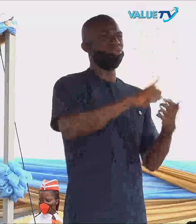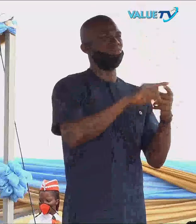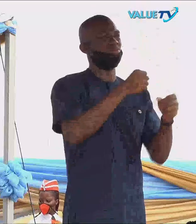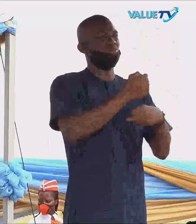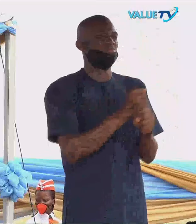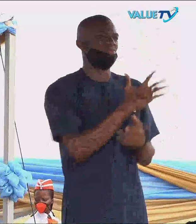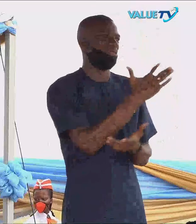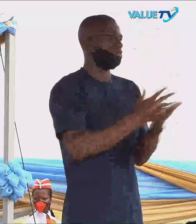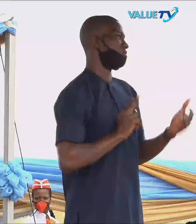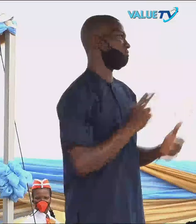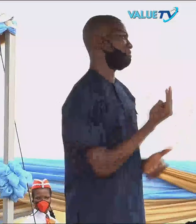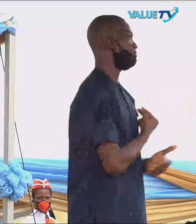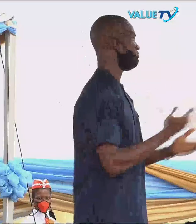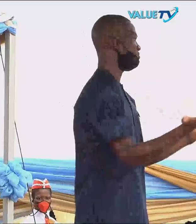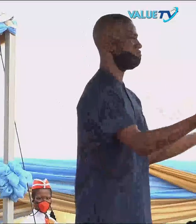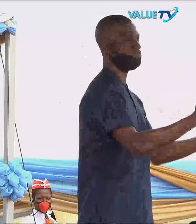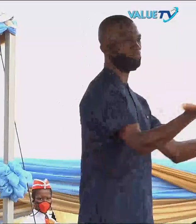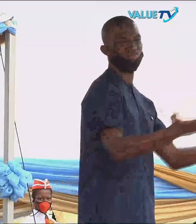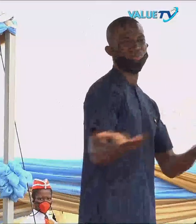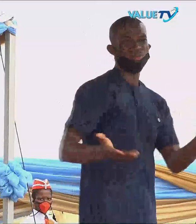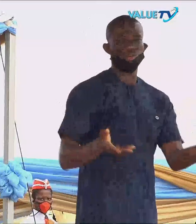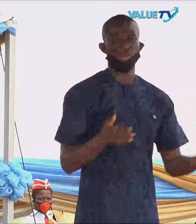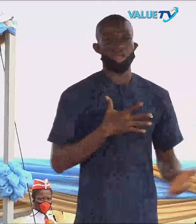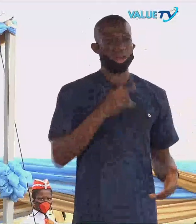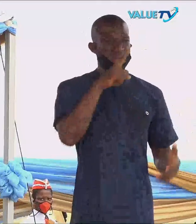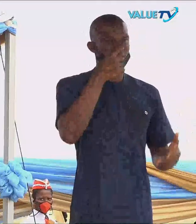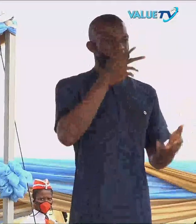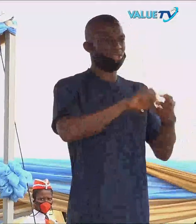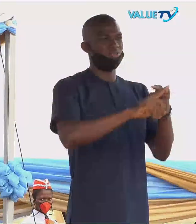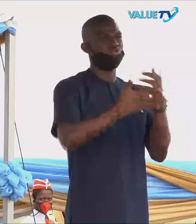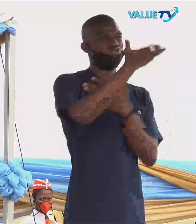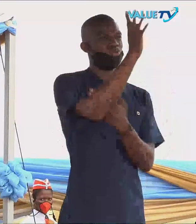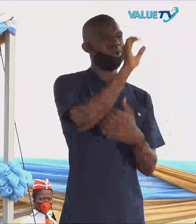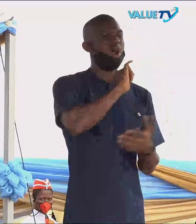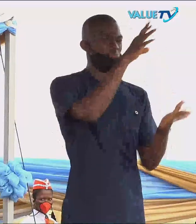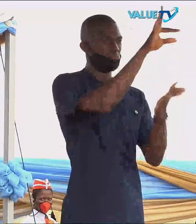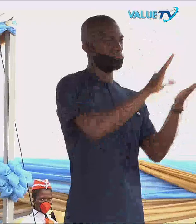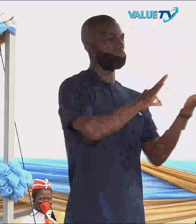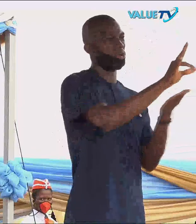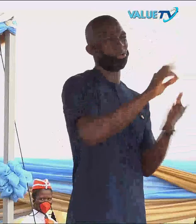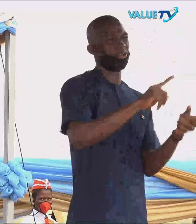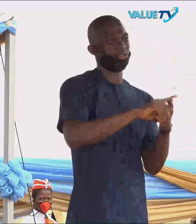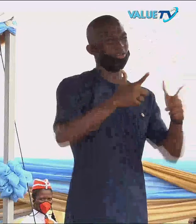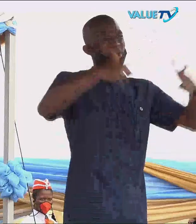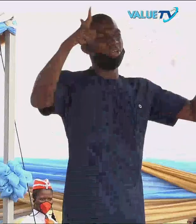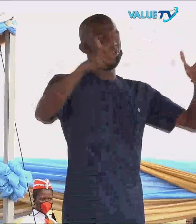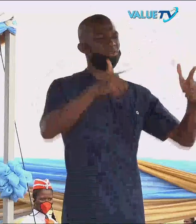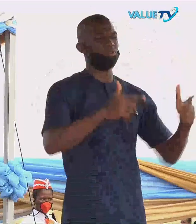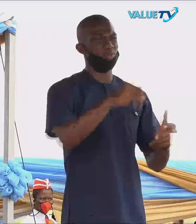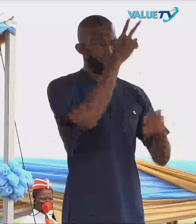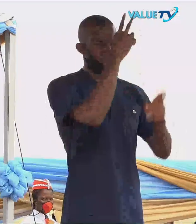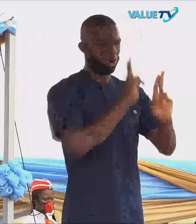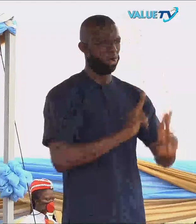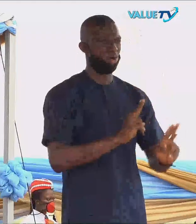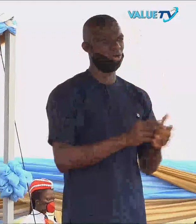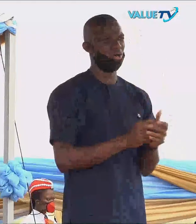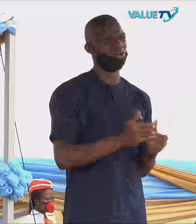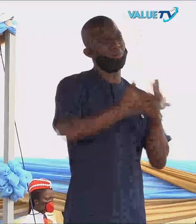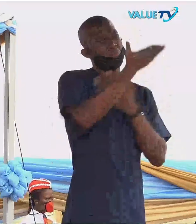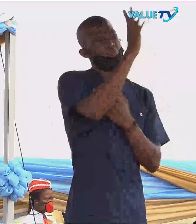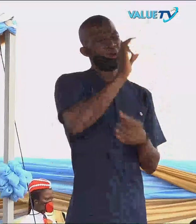us where we are. And I say to the Lord, I count it a great honor. Indeed, the Lord is